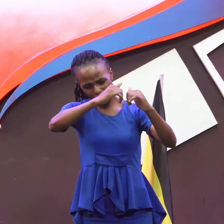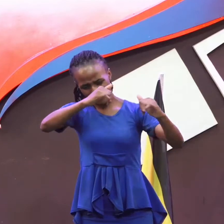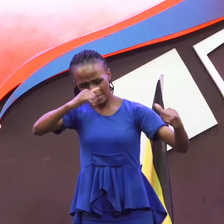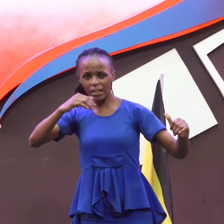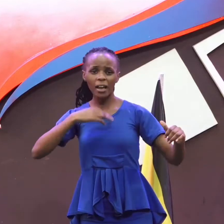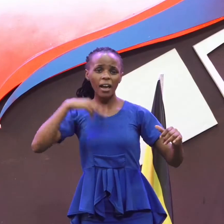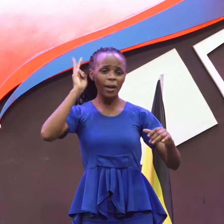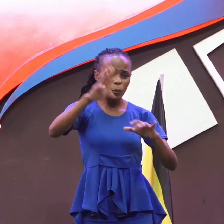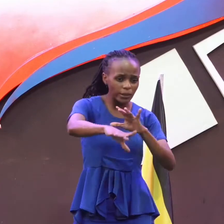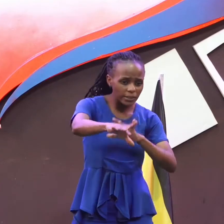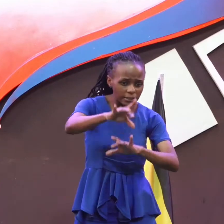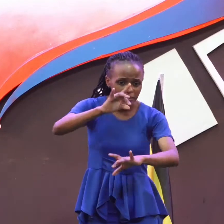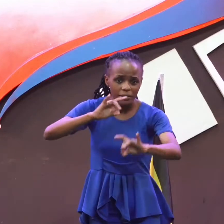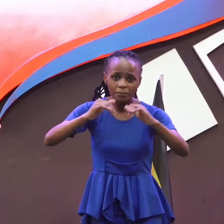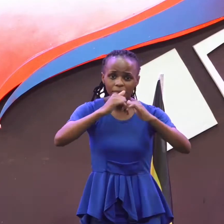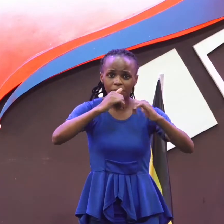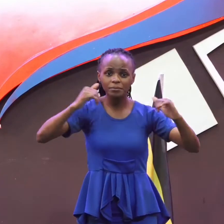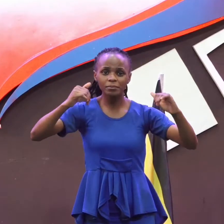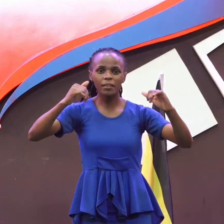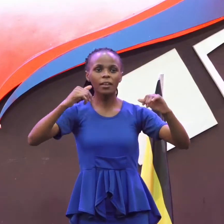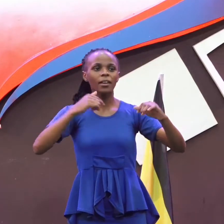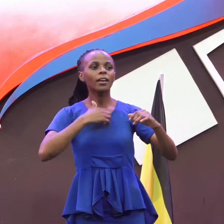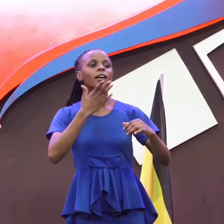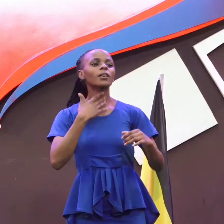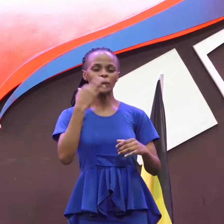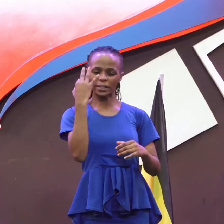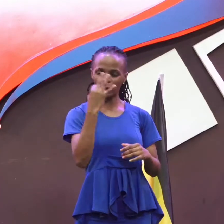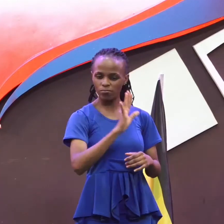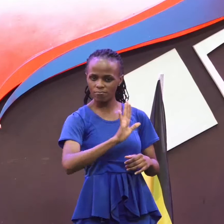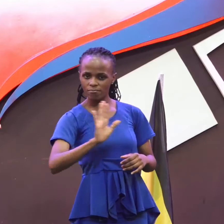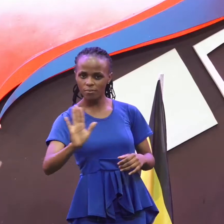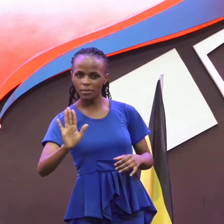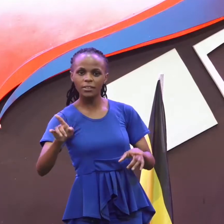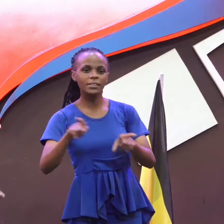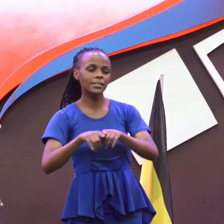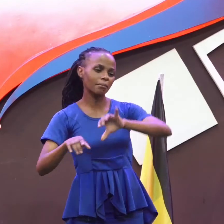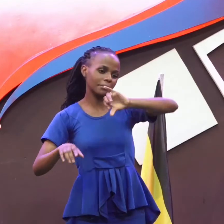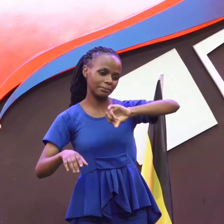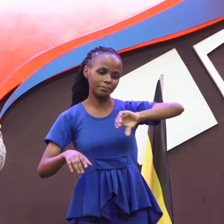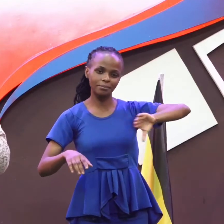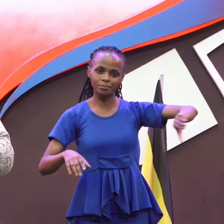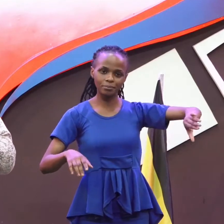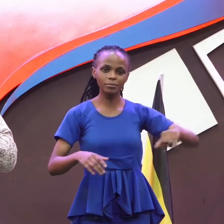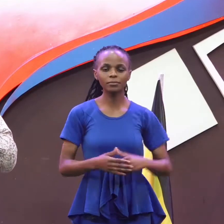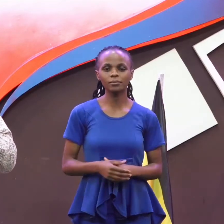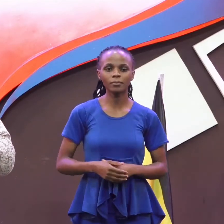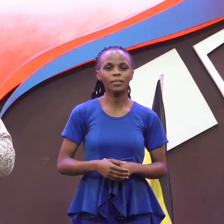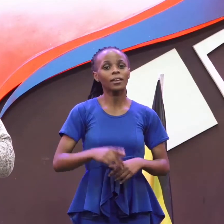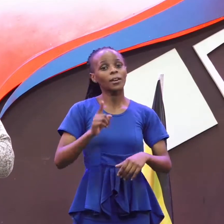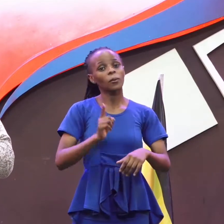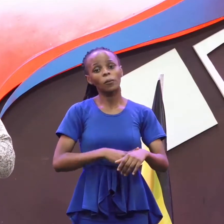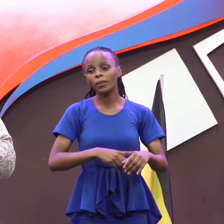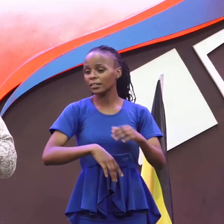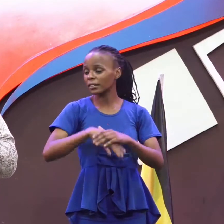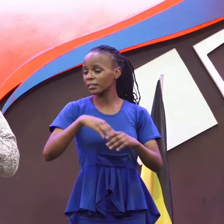divide them. I have to separate them. I want the three here and the nine this side.